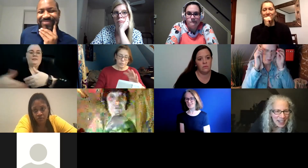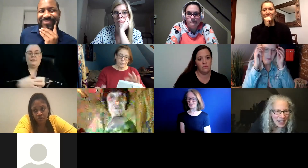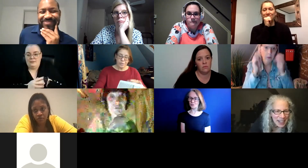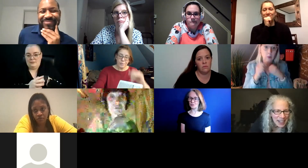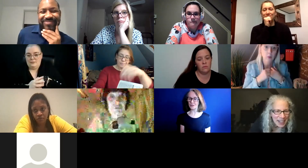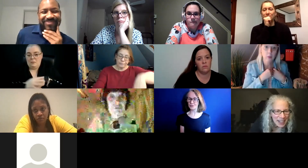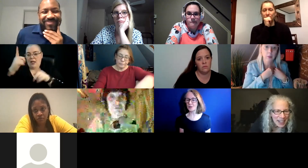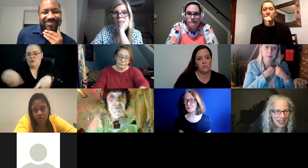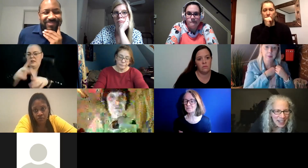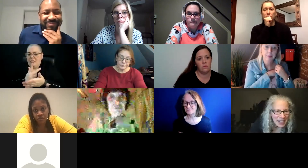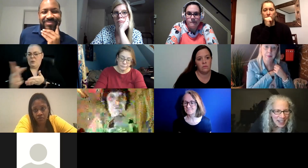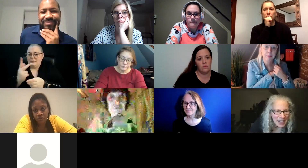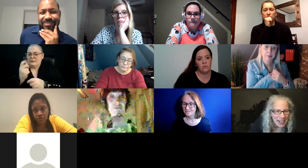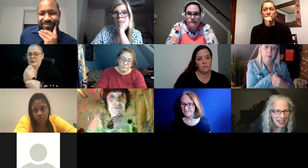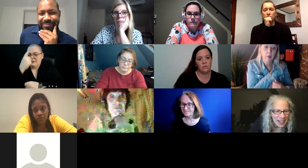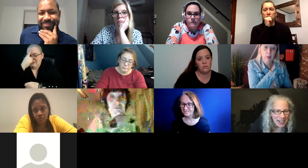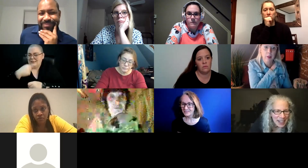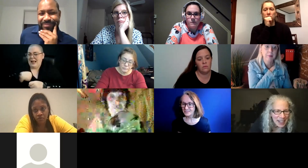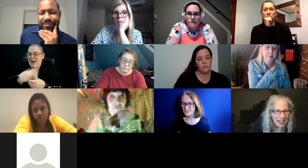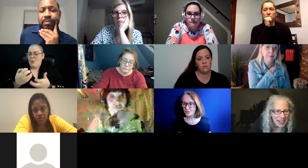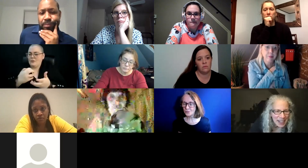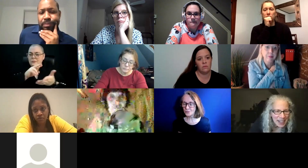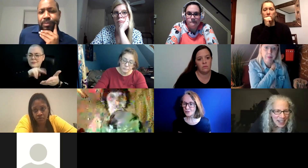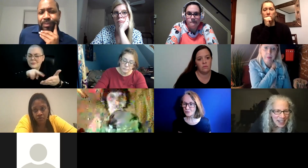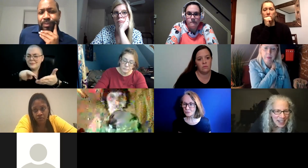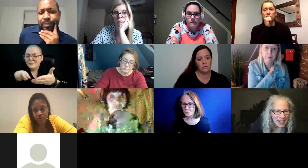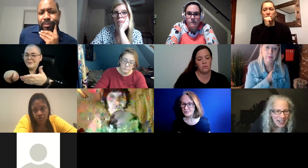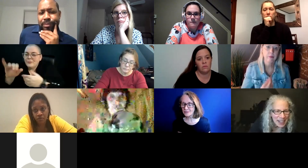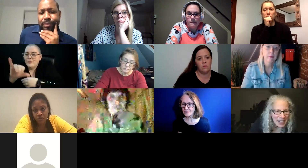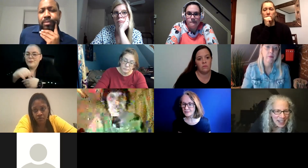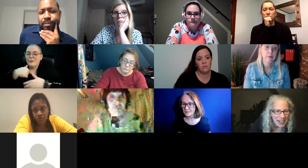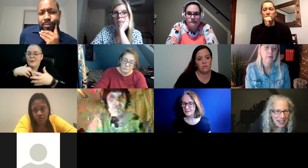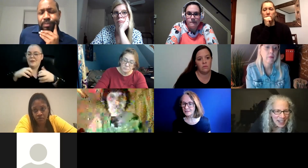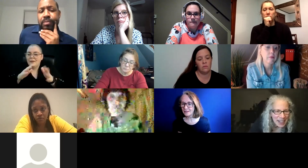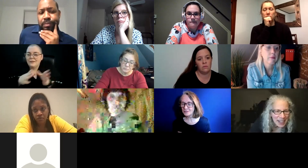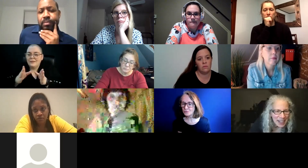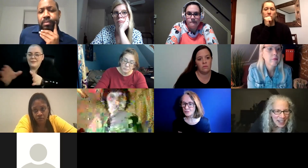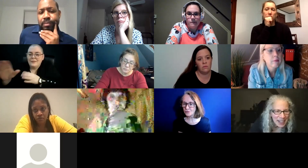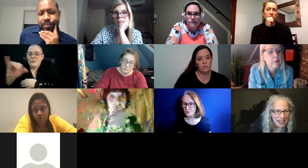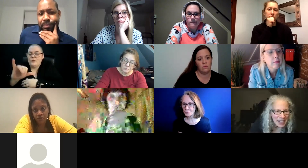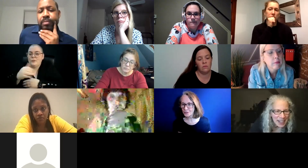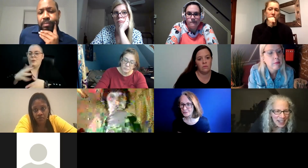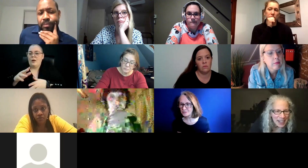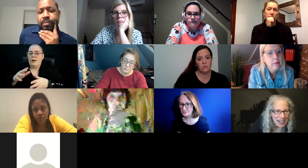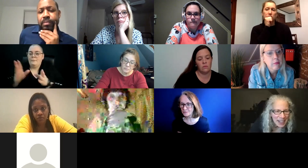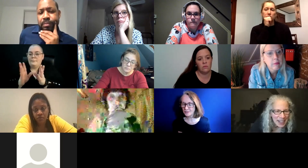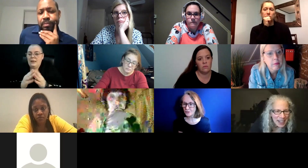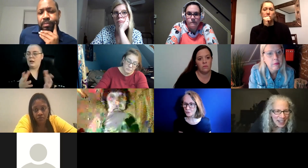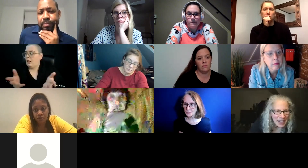hopefully that'll happen. So why don't we go with 3 weeks? I like that. I'd like to read over all the policies and get